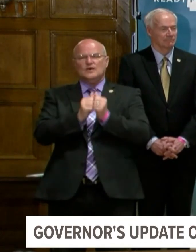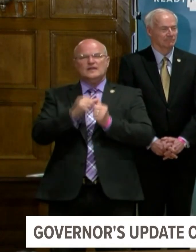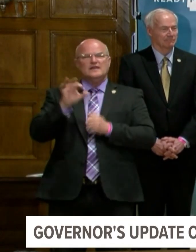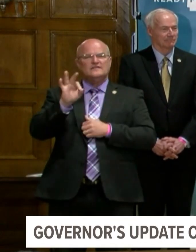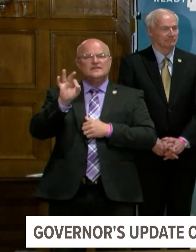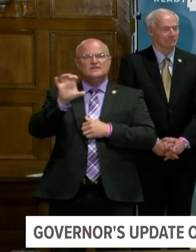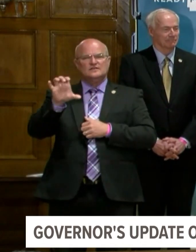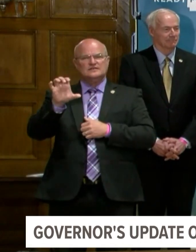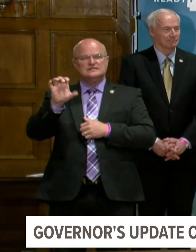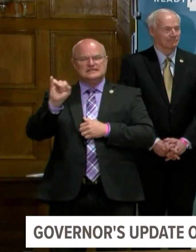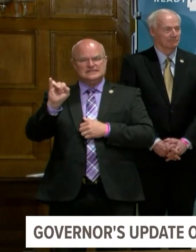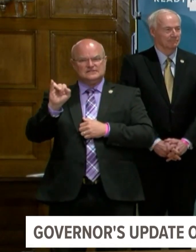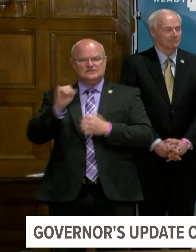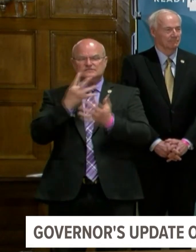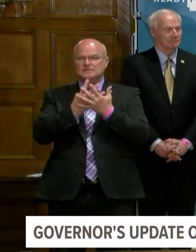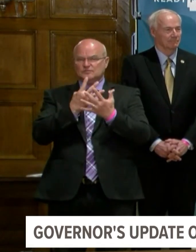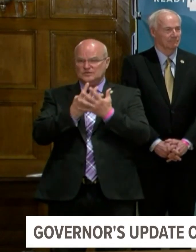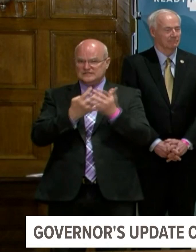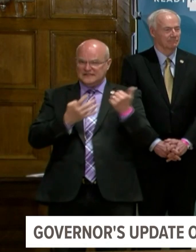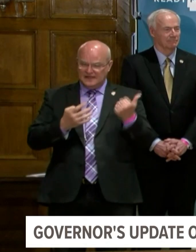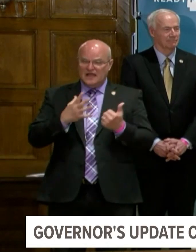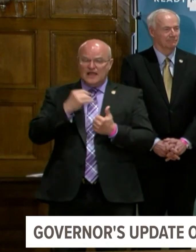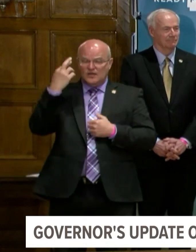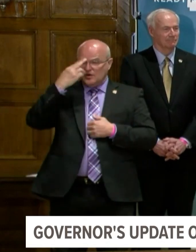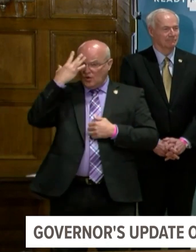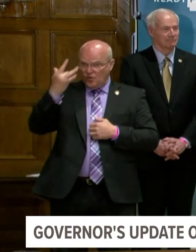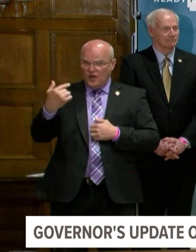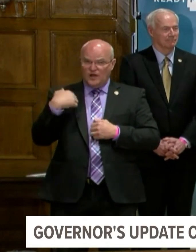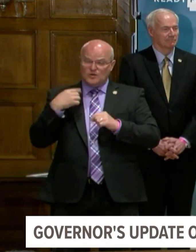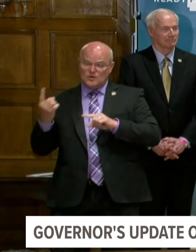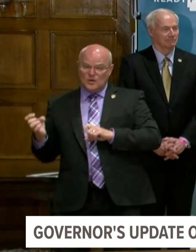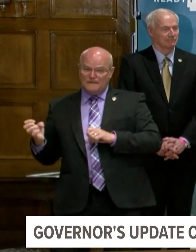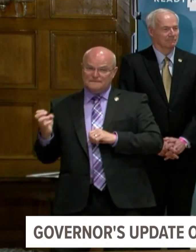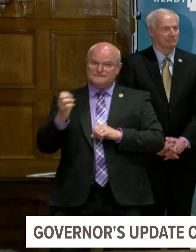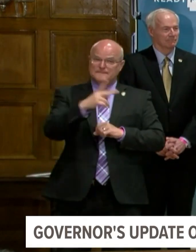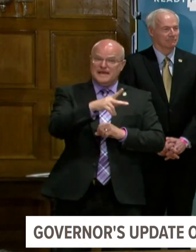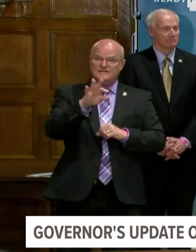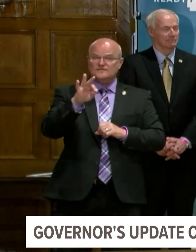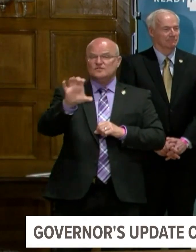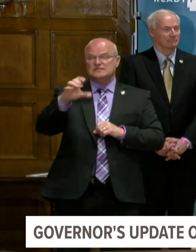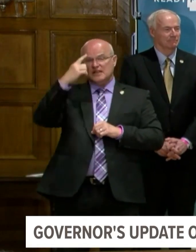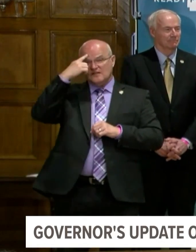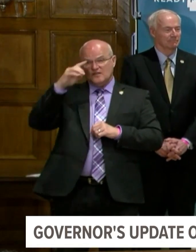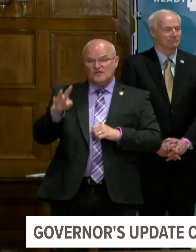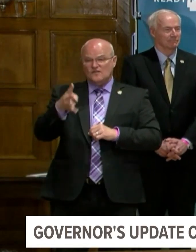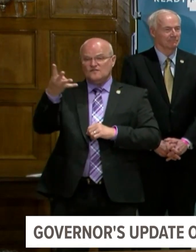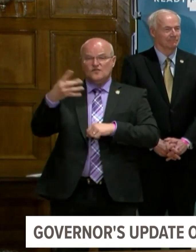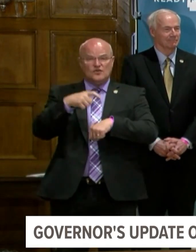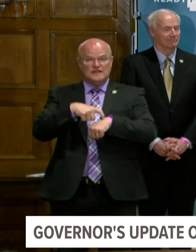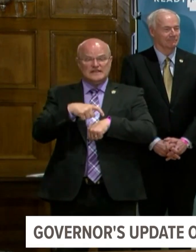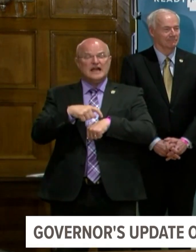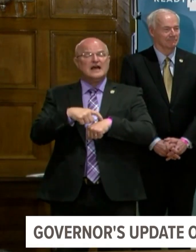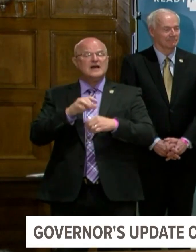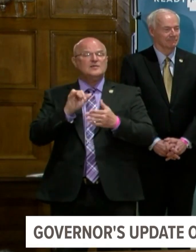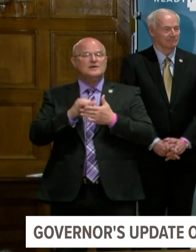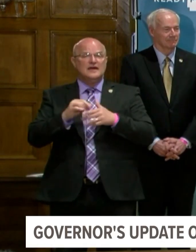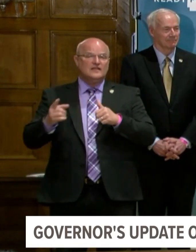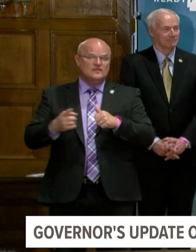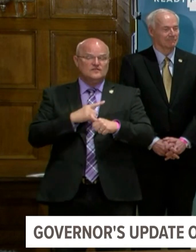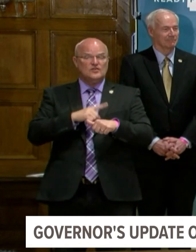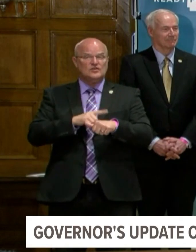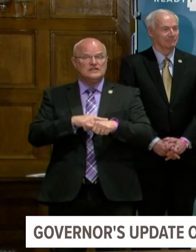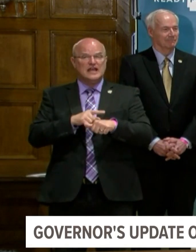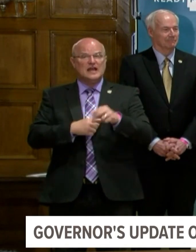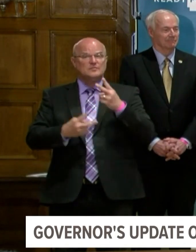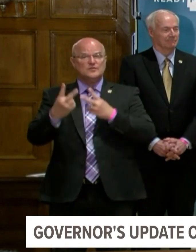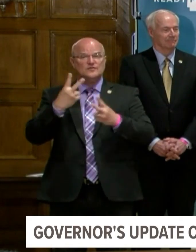Federal Corrections Institute, and the reason why we are going back to Forest City for the 4th time is that the first time